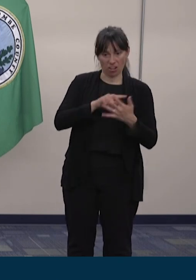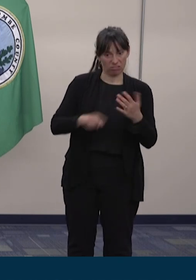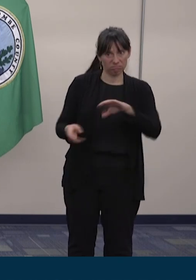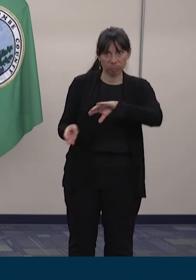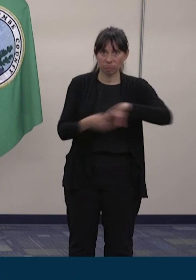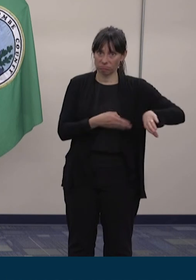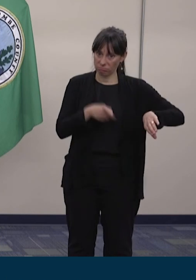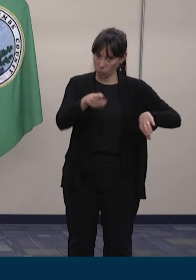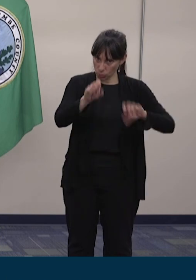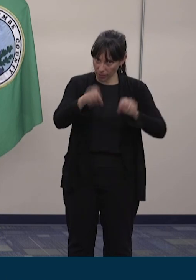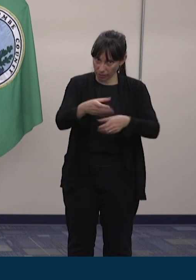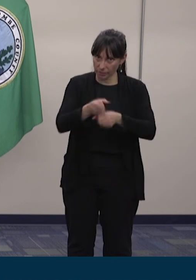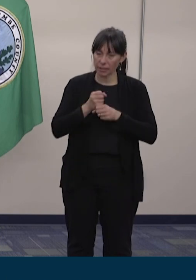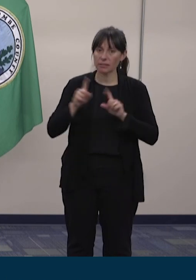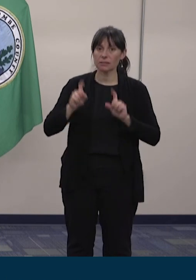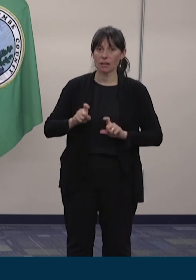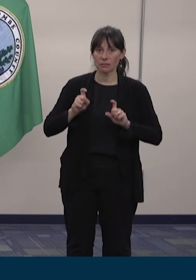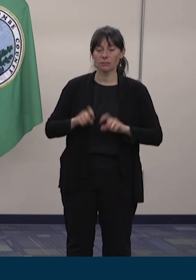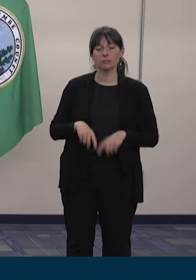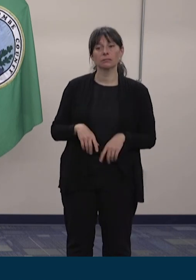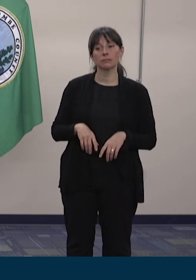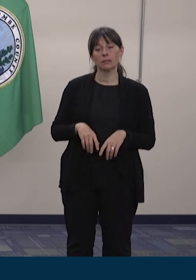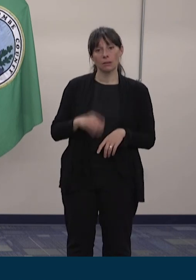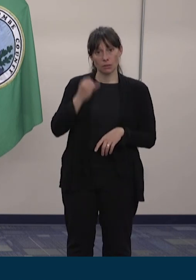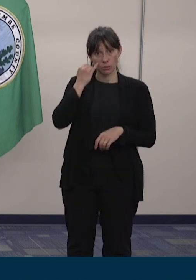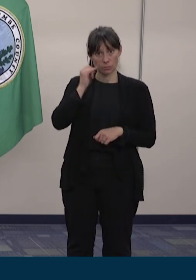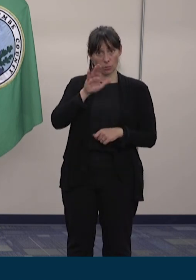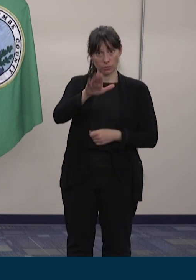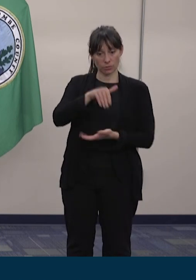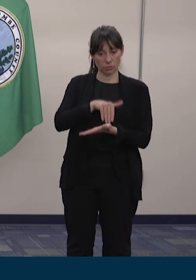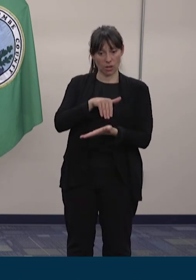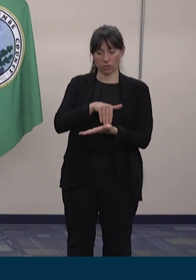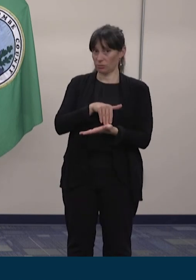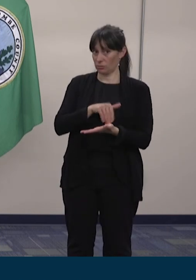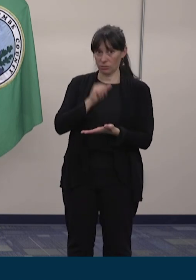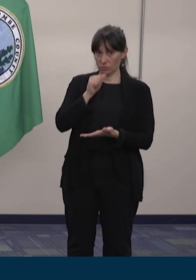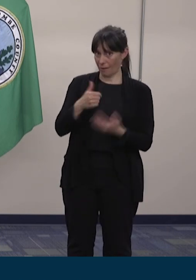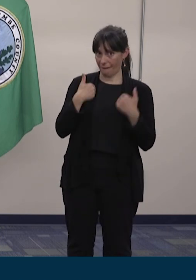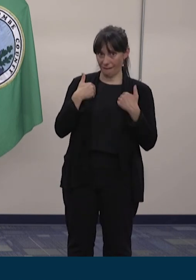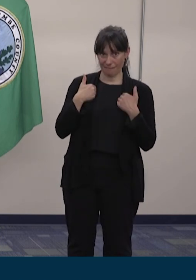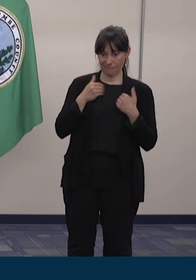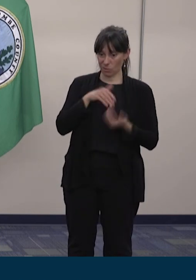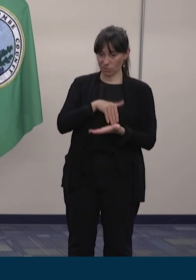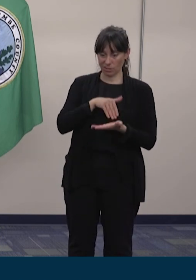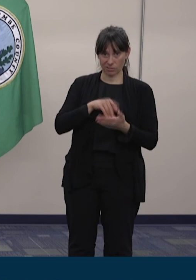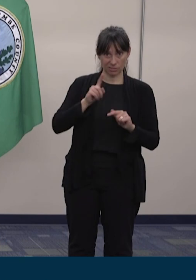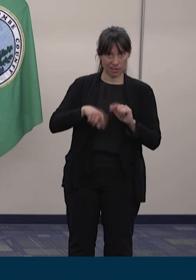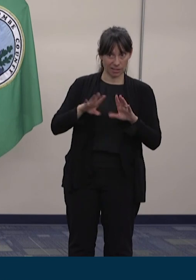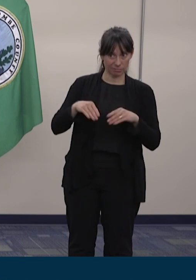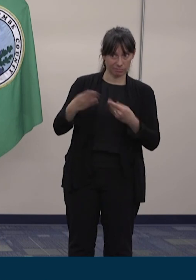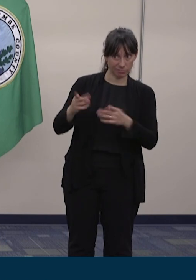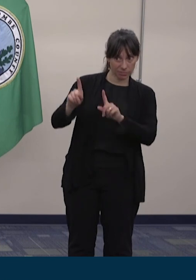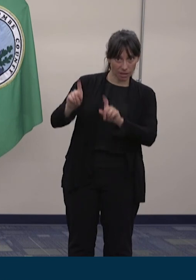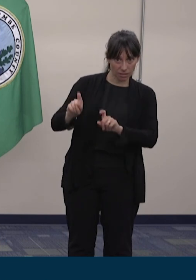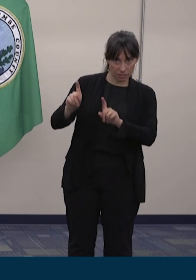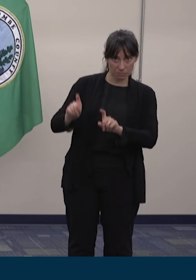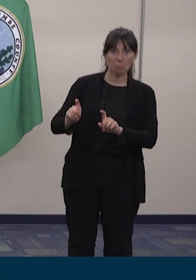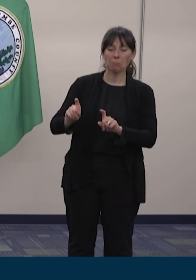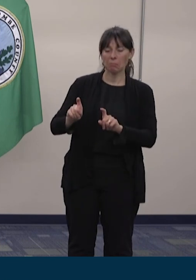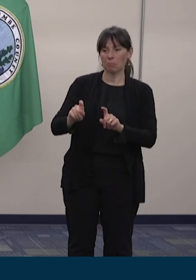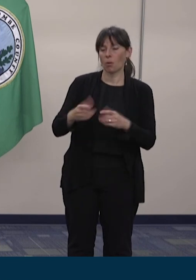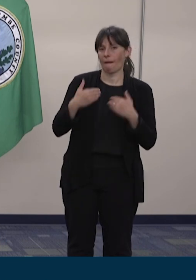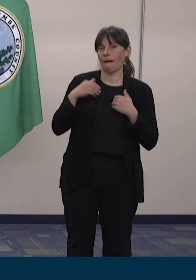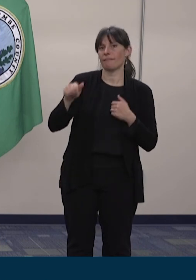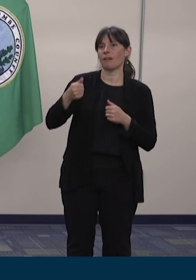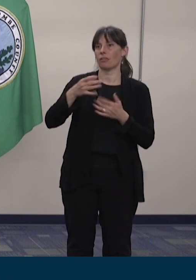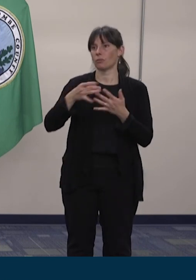If your primary care provider does not Si offer tu profesional COVID-19 médico testing, no te ofrece este test del there COVID-19, are other hay options in our otras